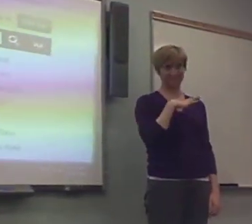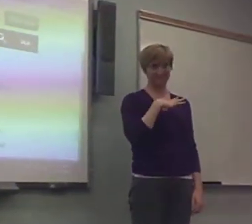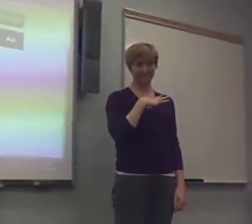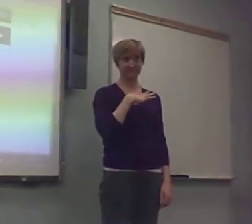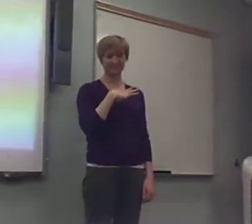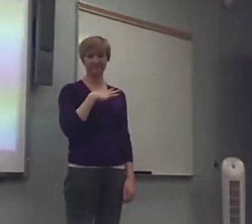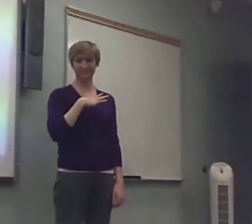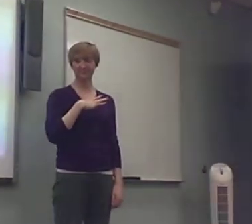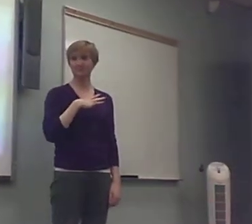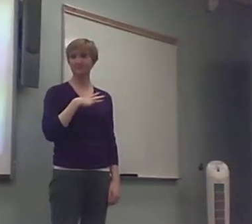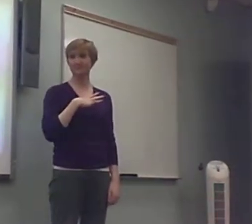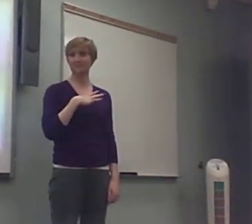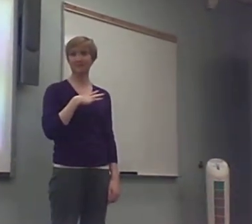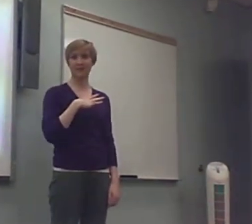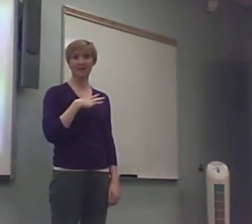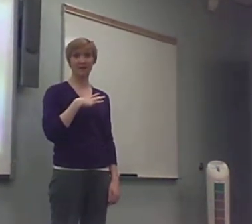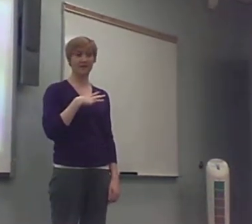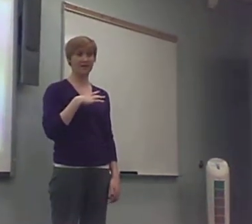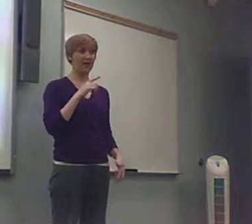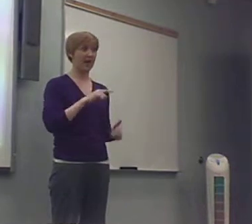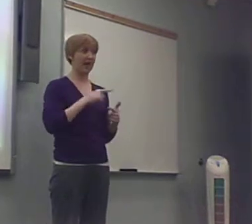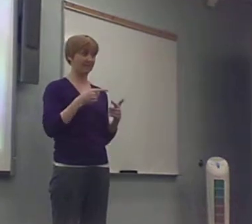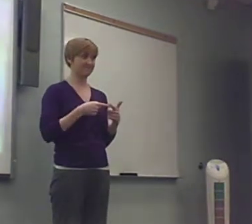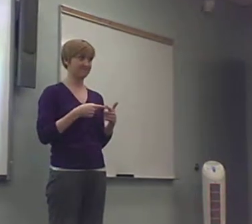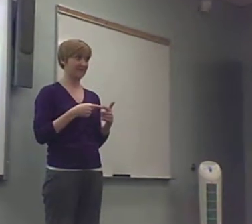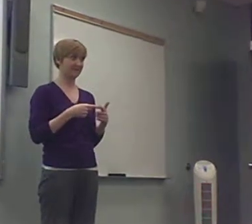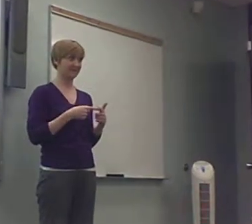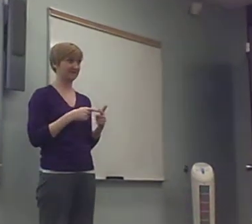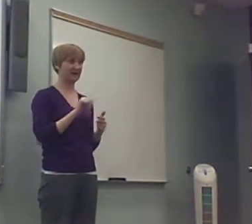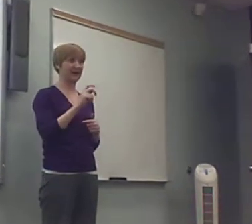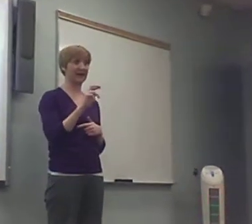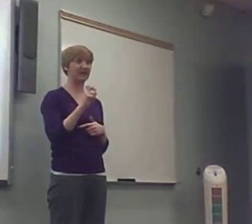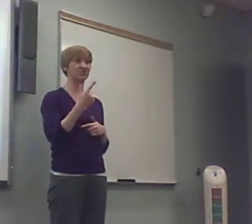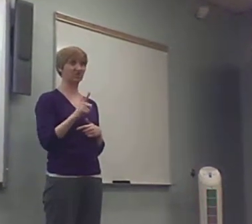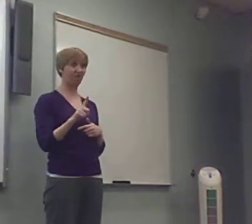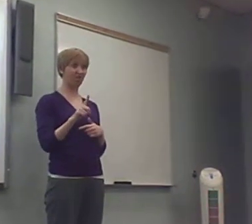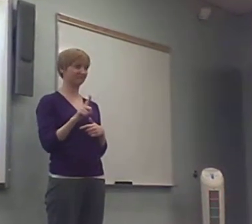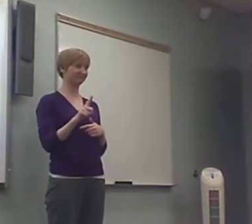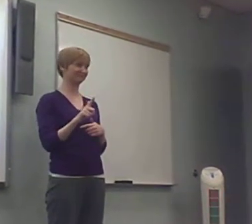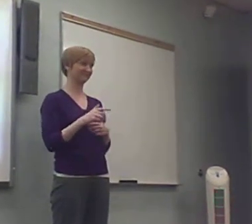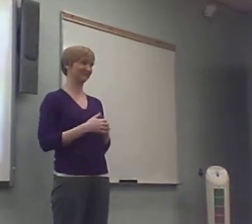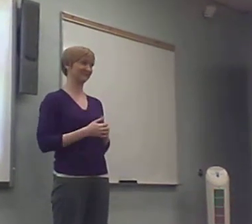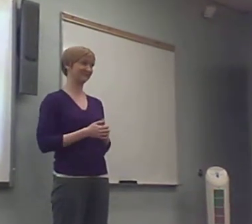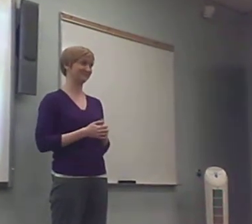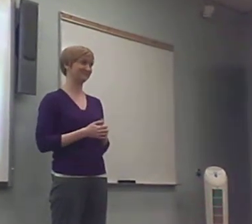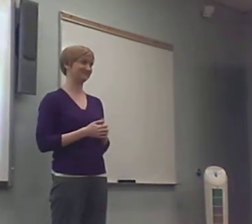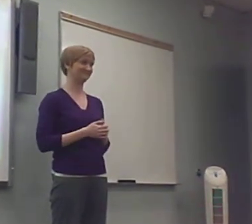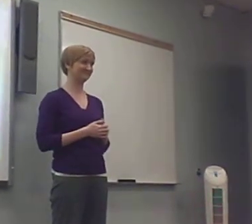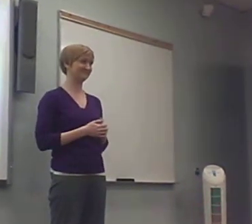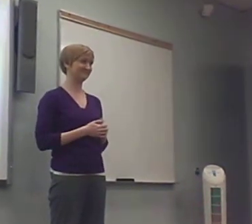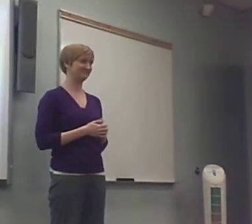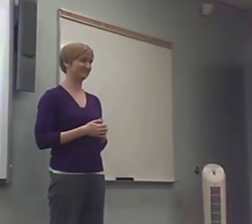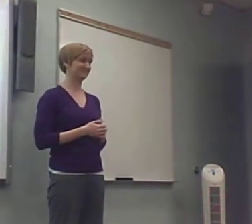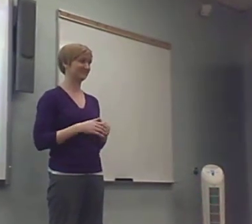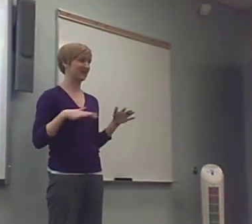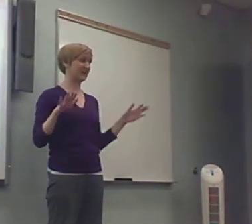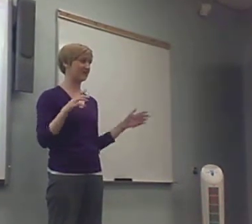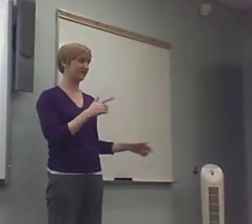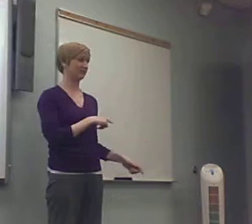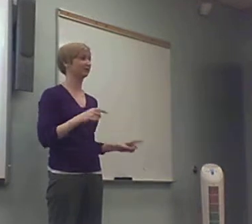It says, immediately the angel of the Lord struck him down because he did not give God the glory. And he was eaten by worms and eaten by